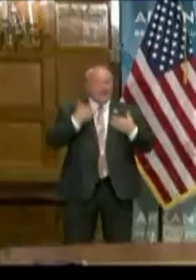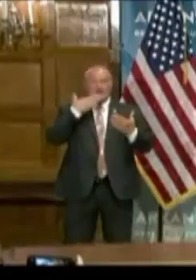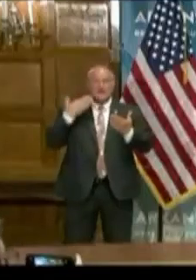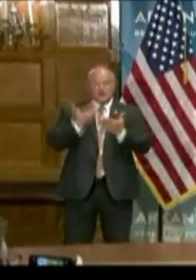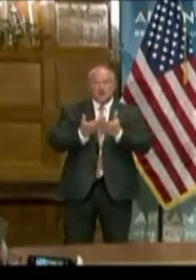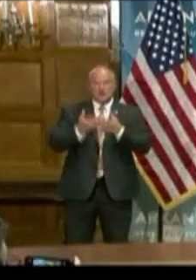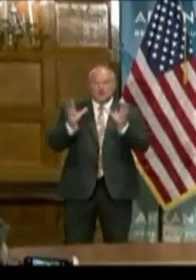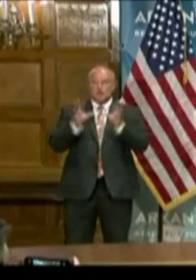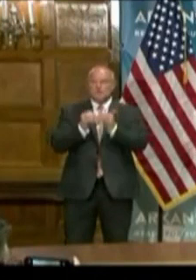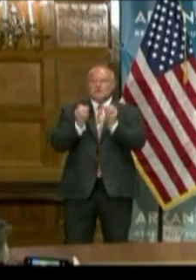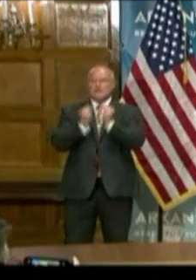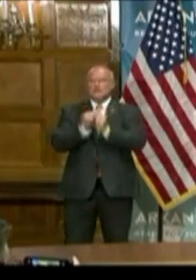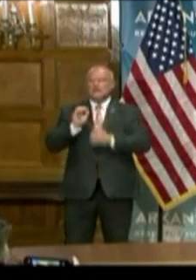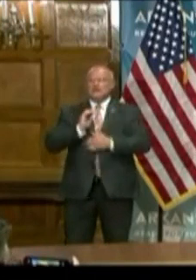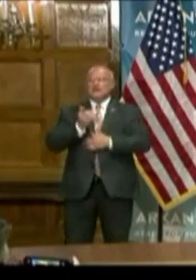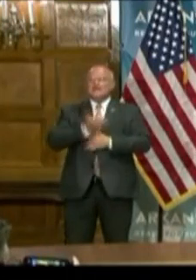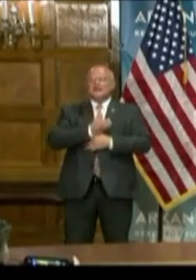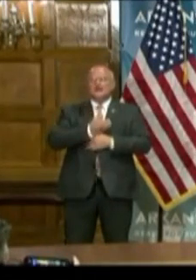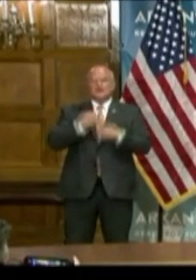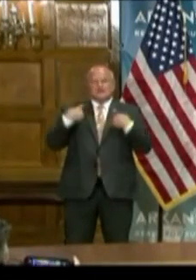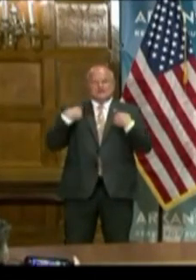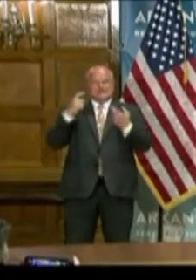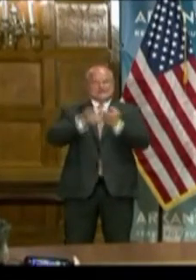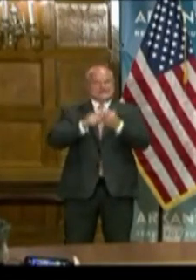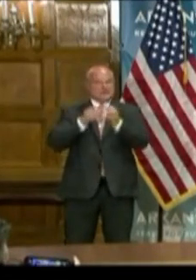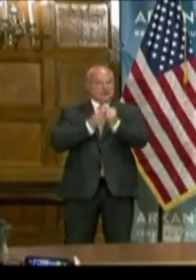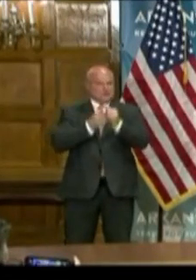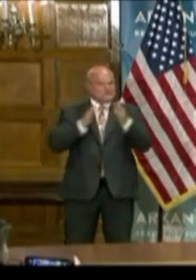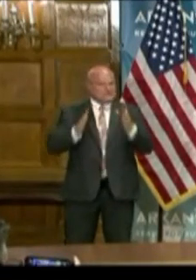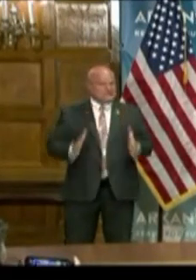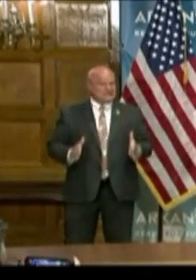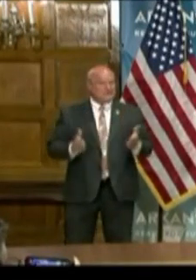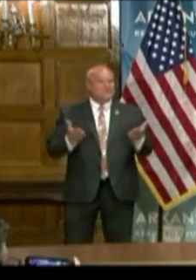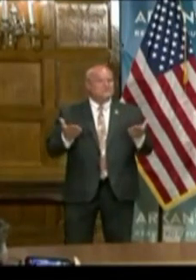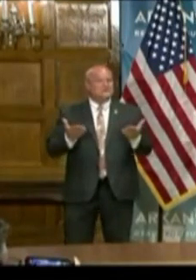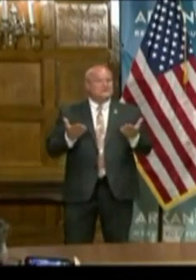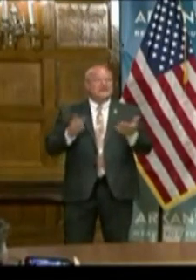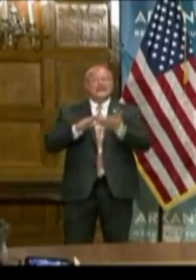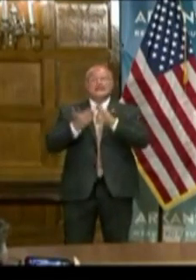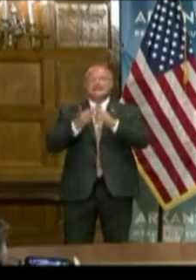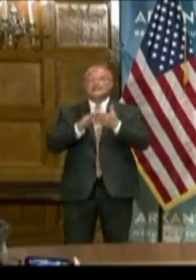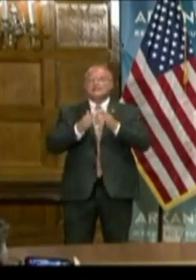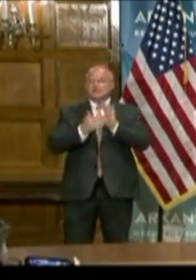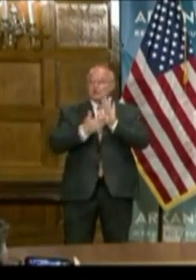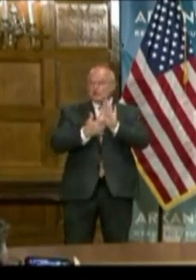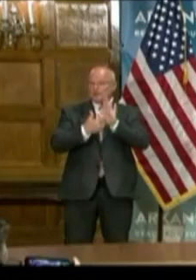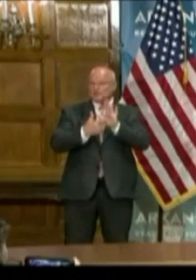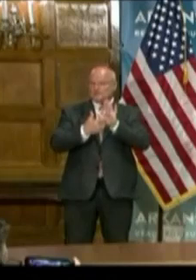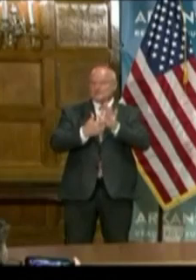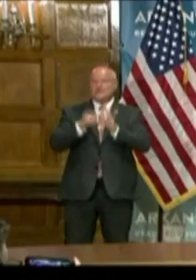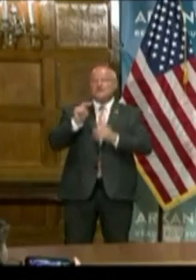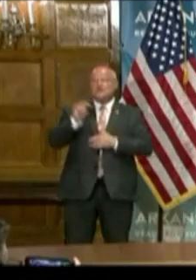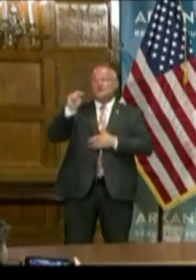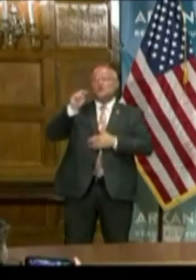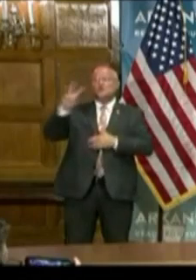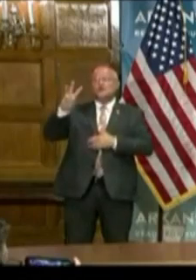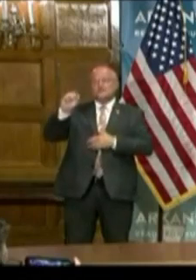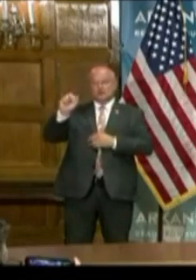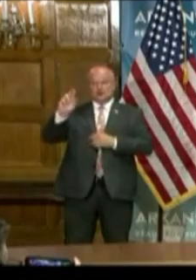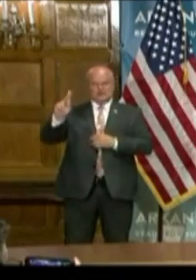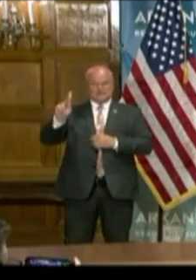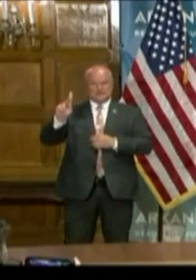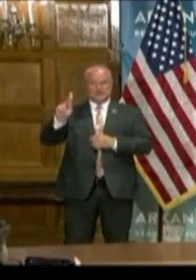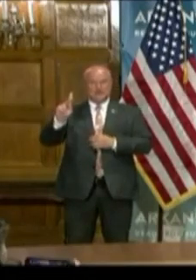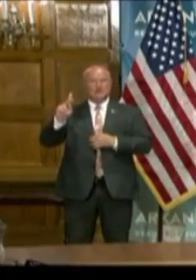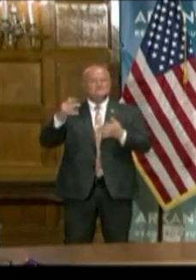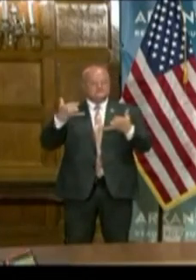good meeting with our Latino leaders and community representatives in Northwest Arkansas,